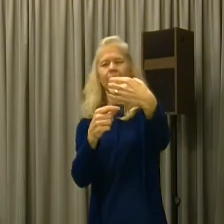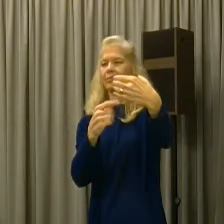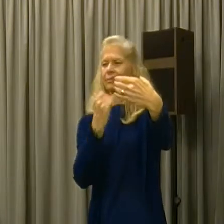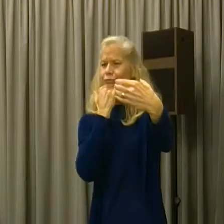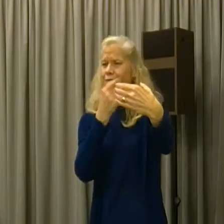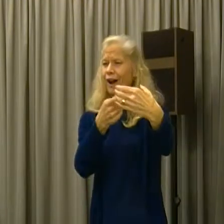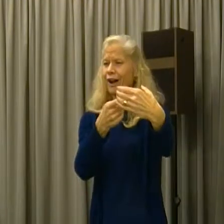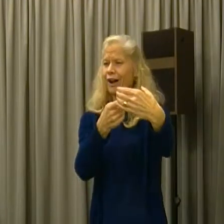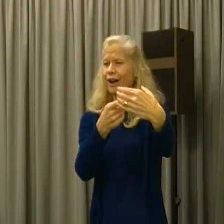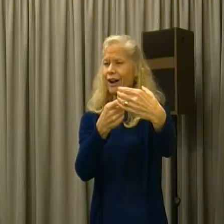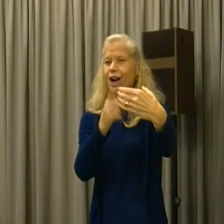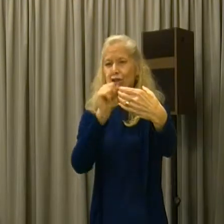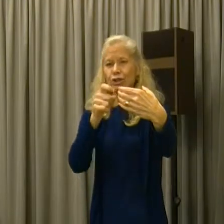into the car, what happened?